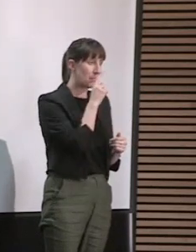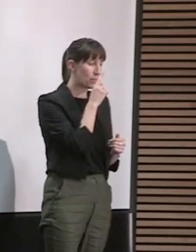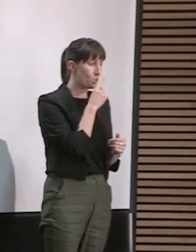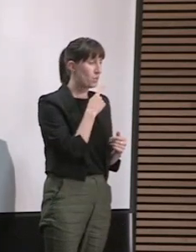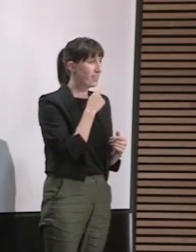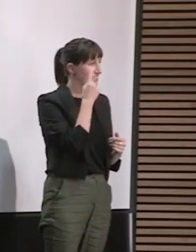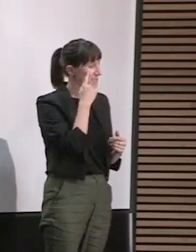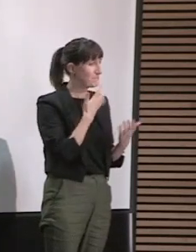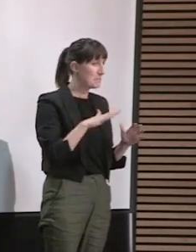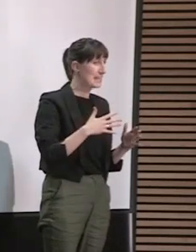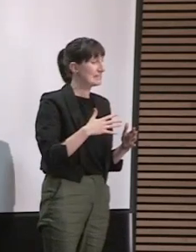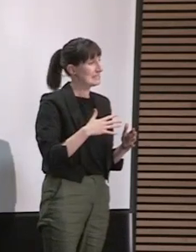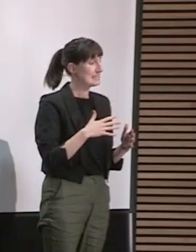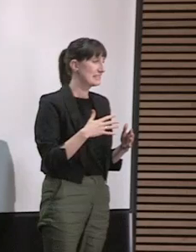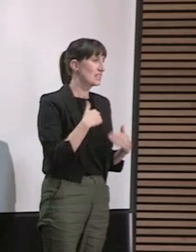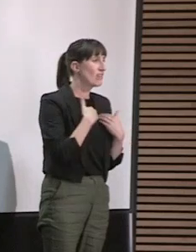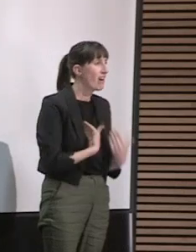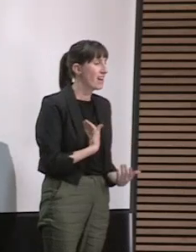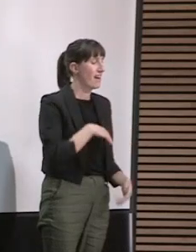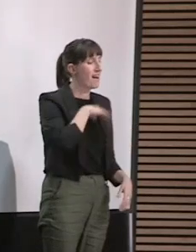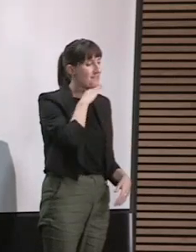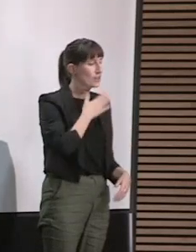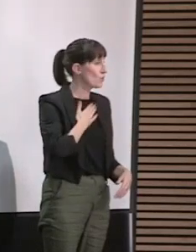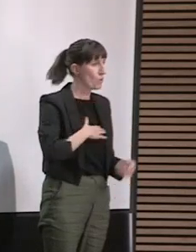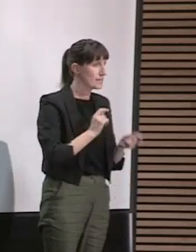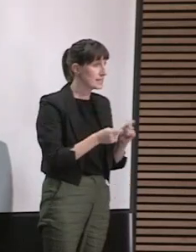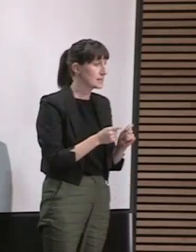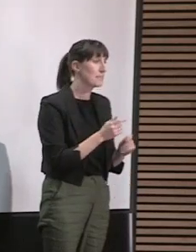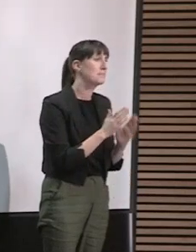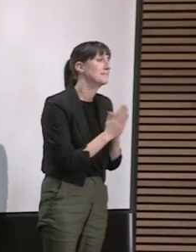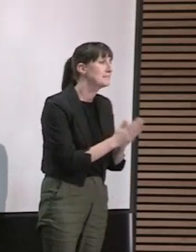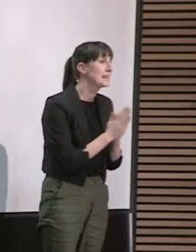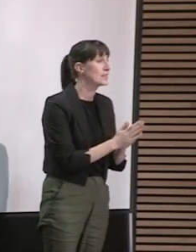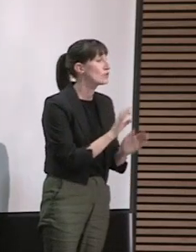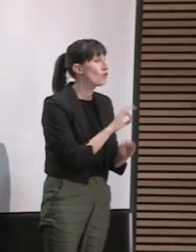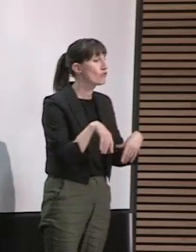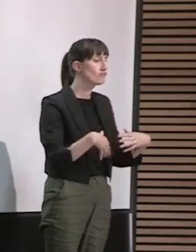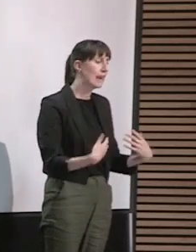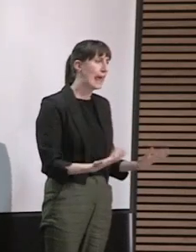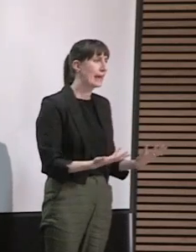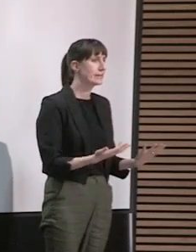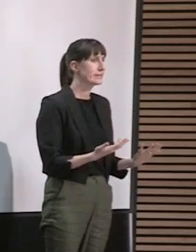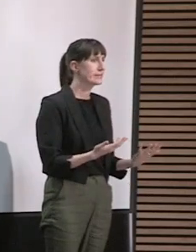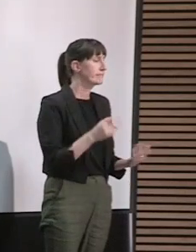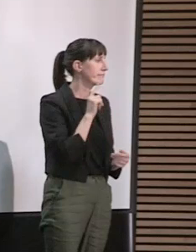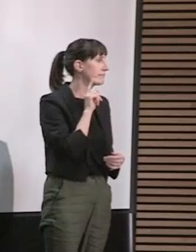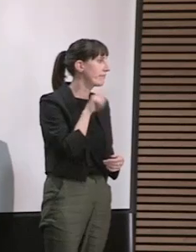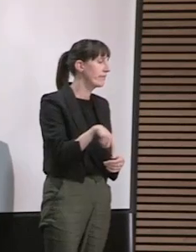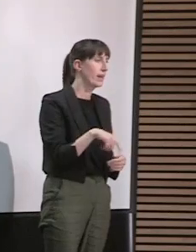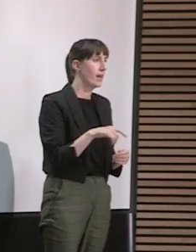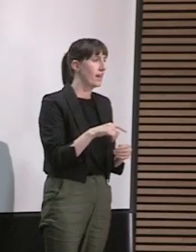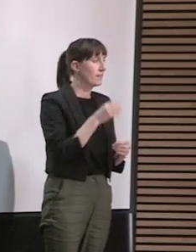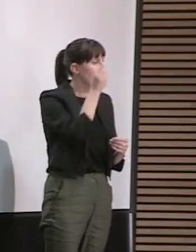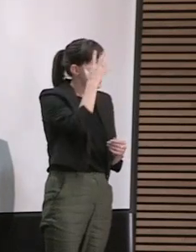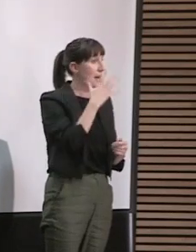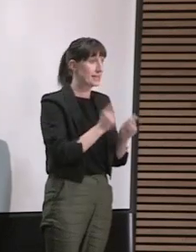the public. The government's message is, please don't relax now. We need to continue our testing effort, and